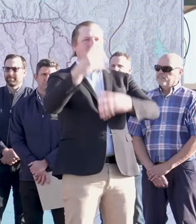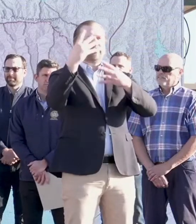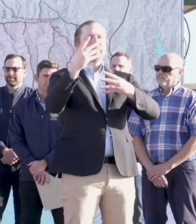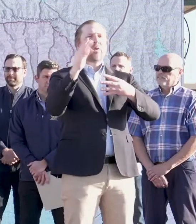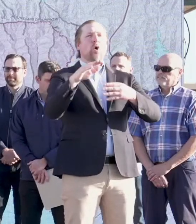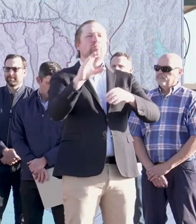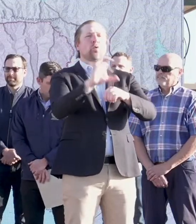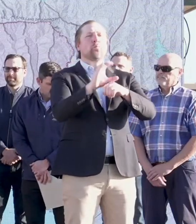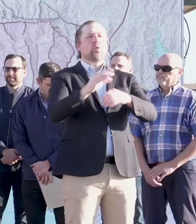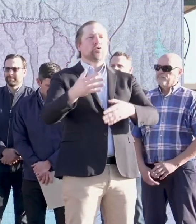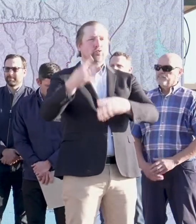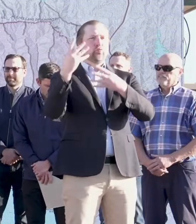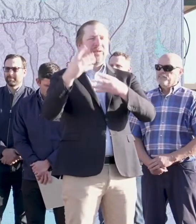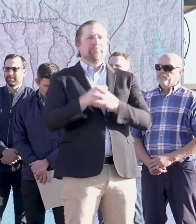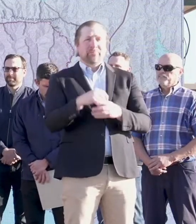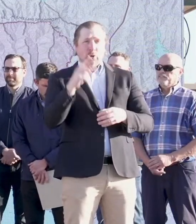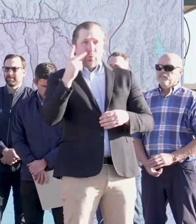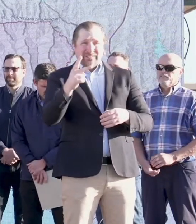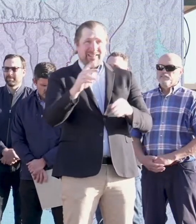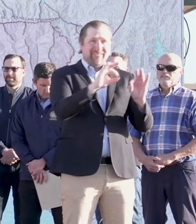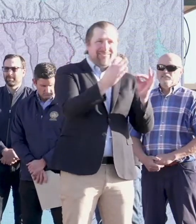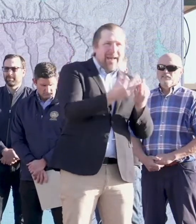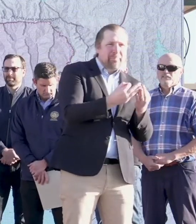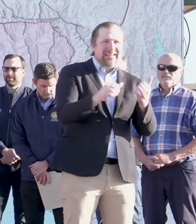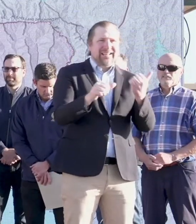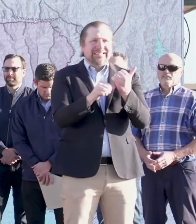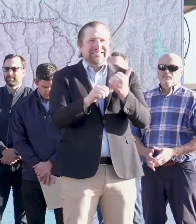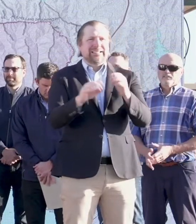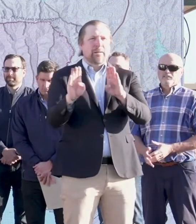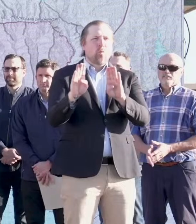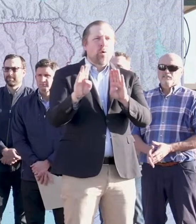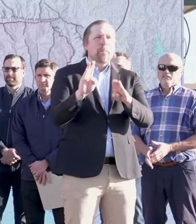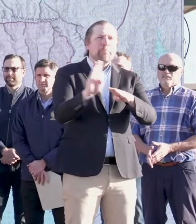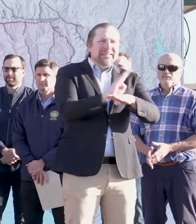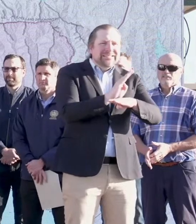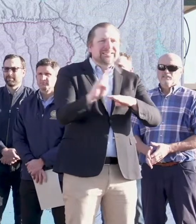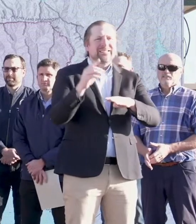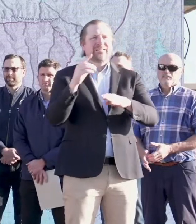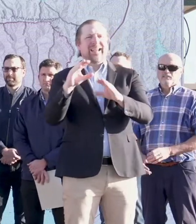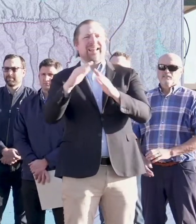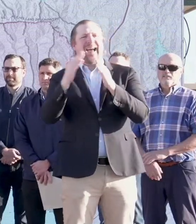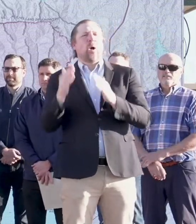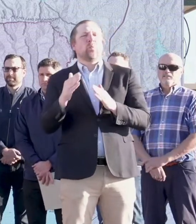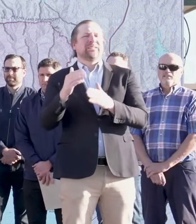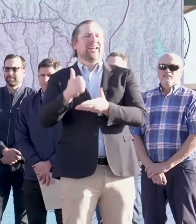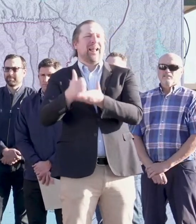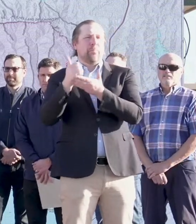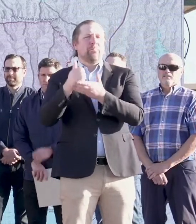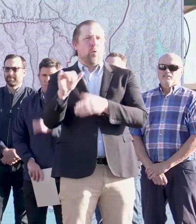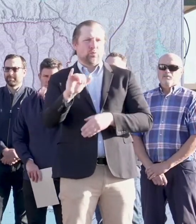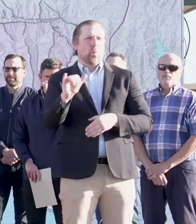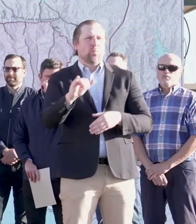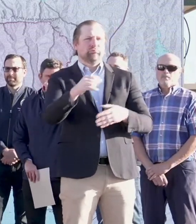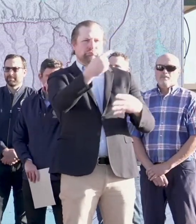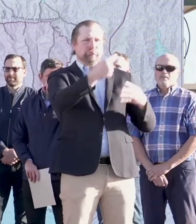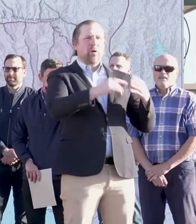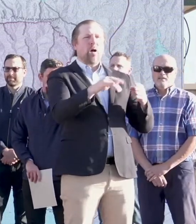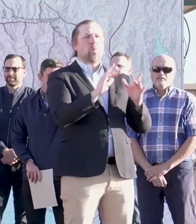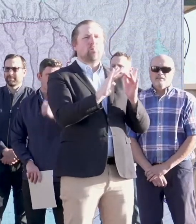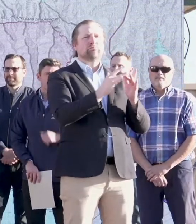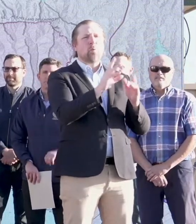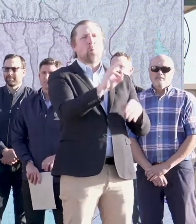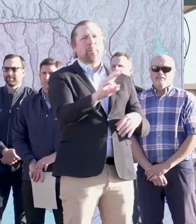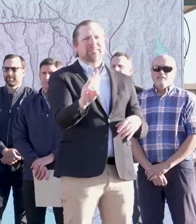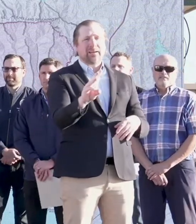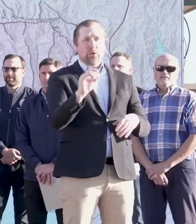for individual families, property owners, businesses, and housing services. You'll even be able to